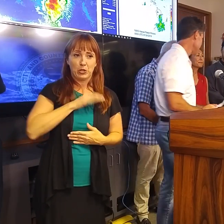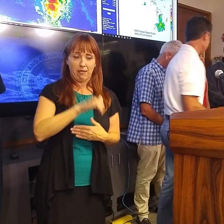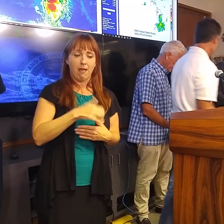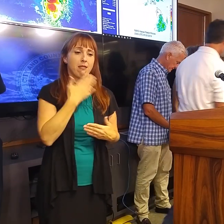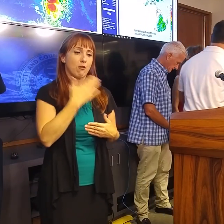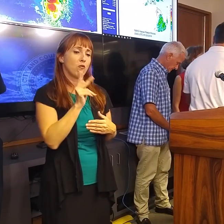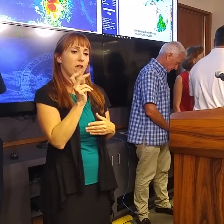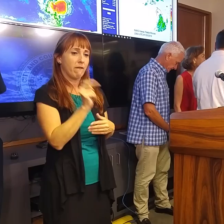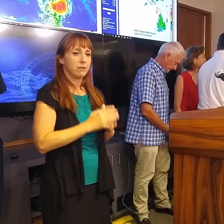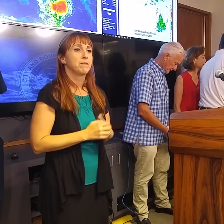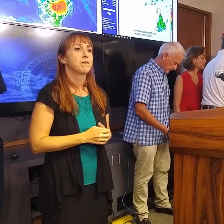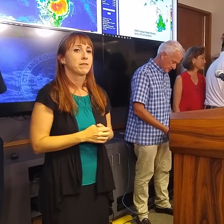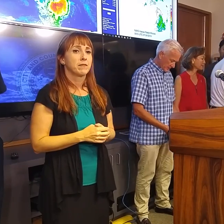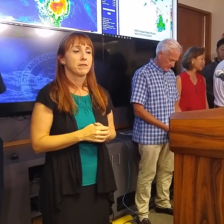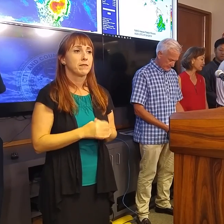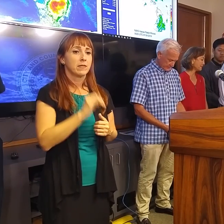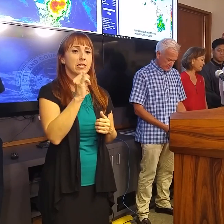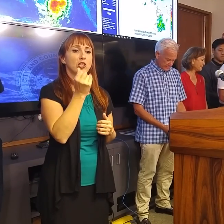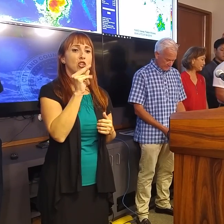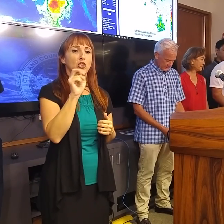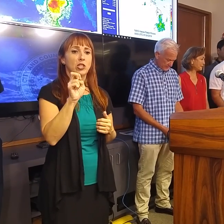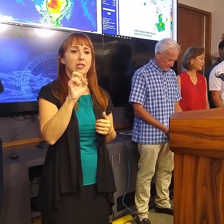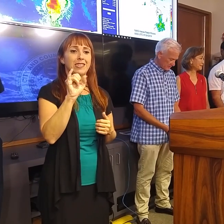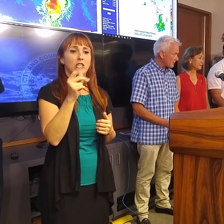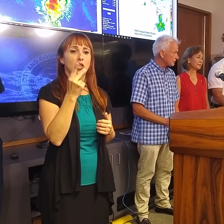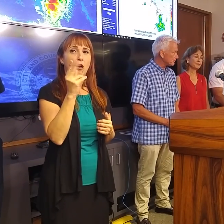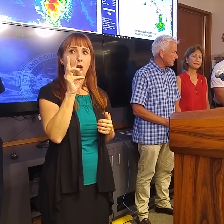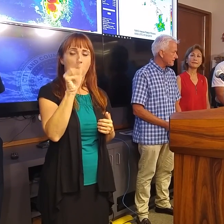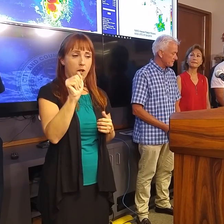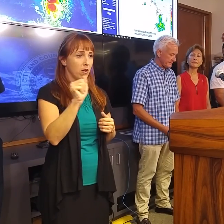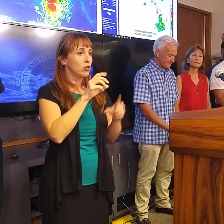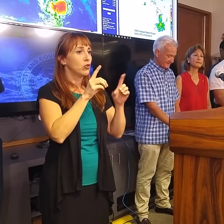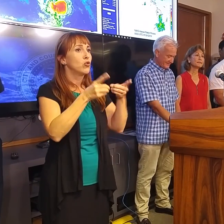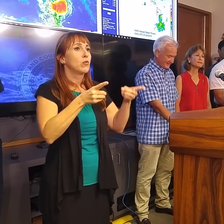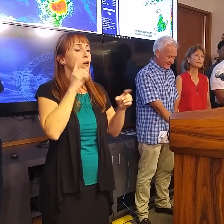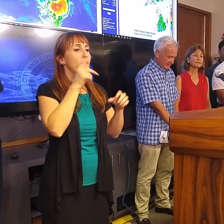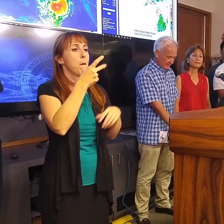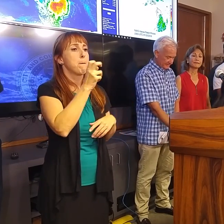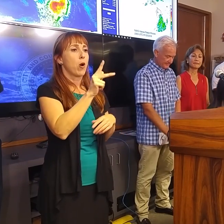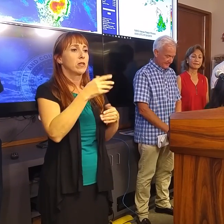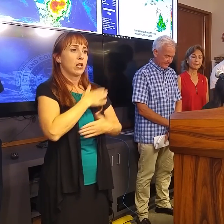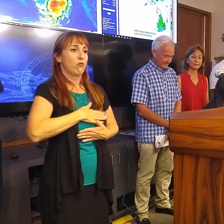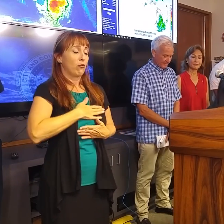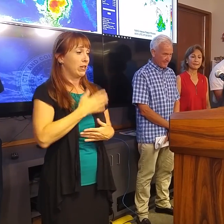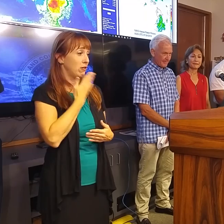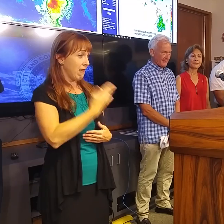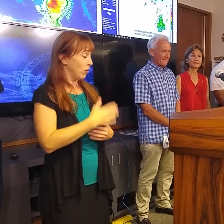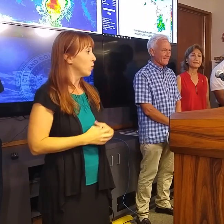Thanks, Kevin. Ginny Shikal, Deputy Director of Parks and Rec, coming up. Ginny?